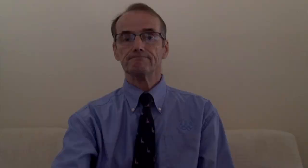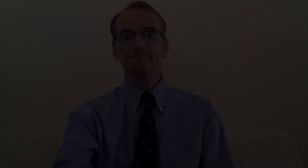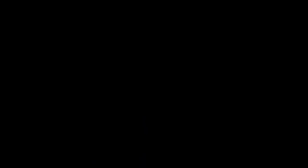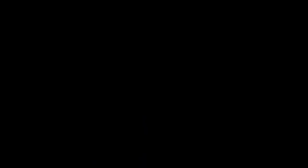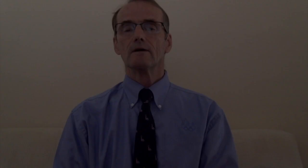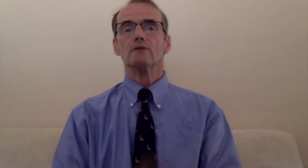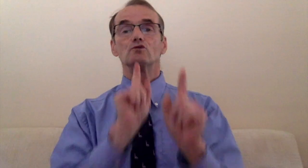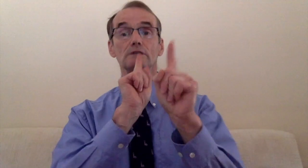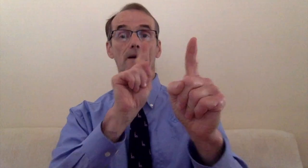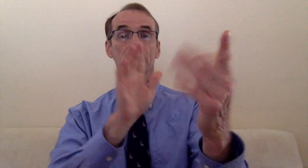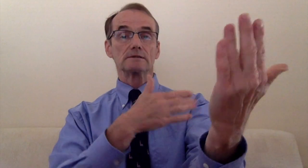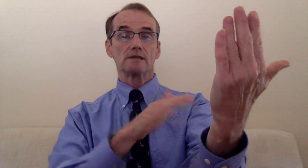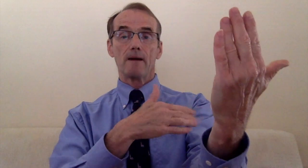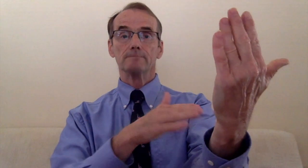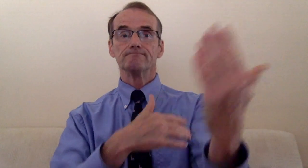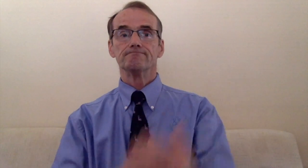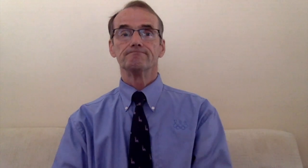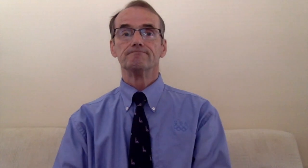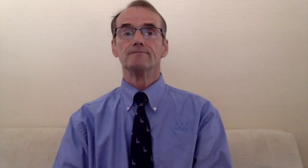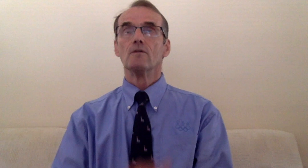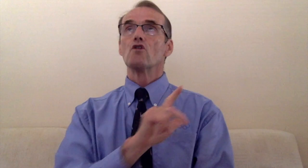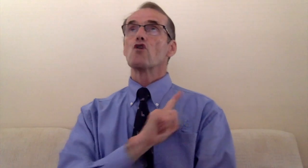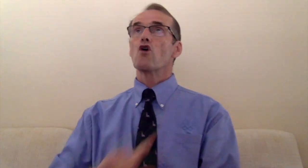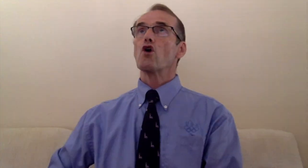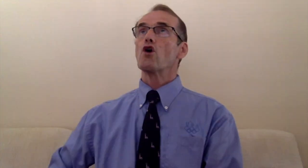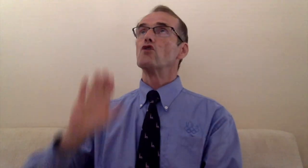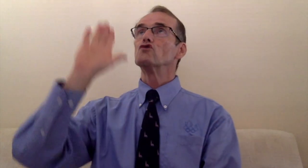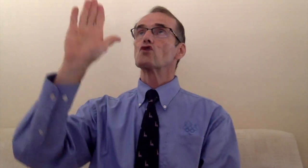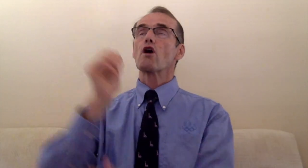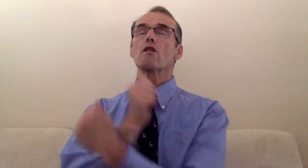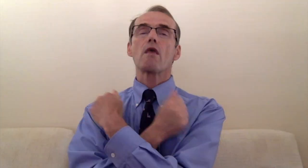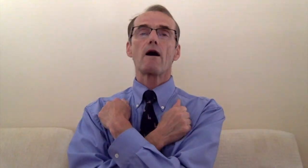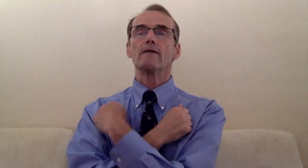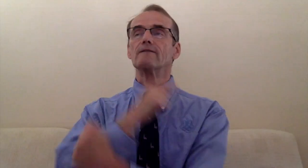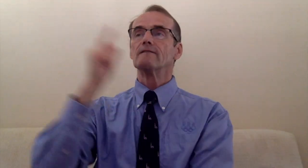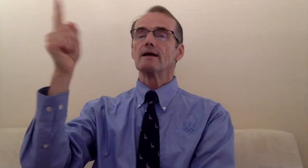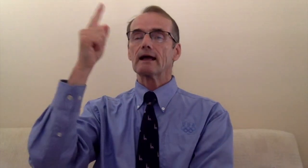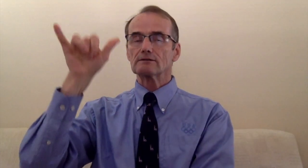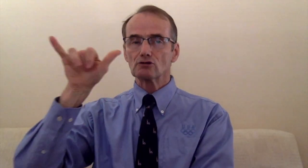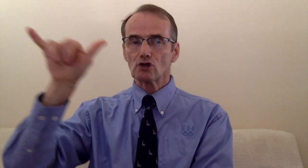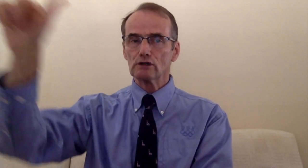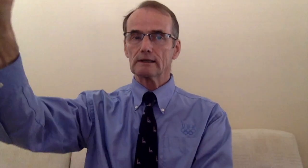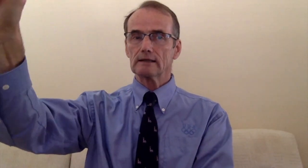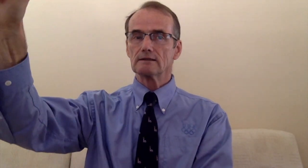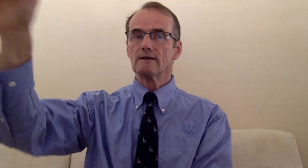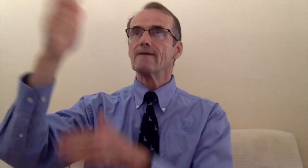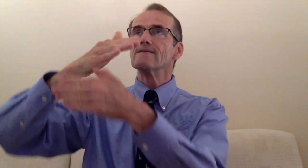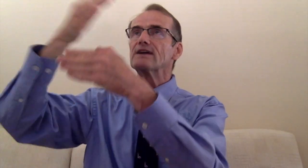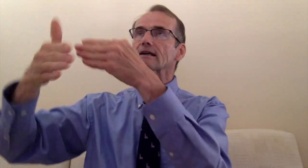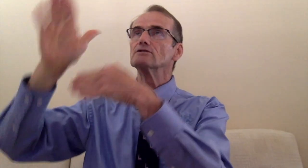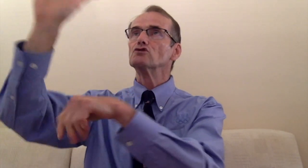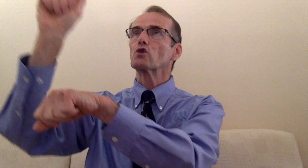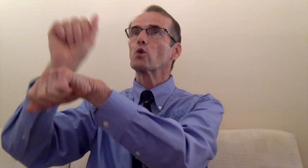Thanks be to God. Our responsorial psalm is, Lord, your love is eternal.